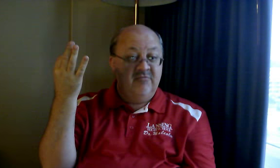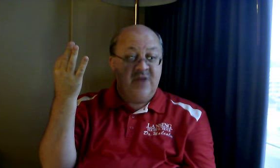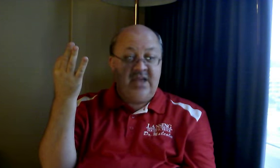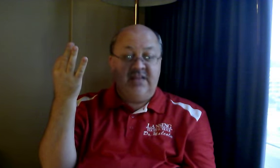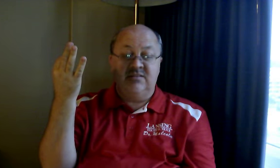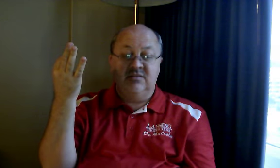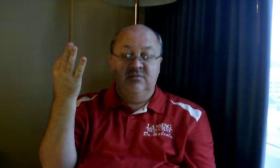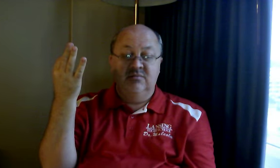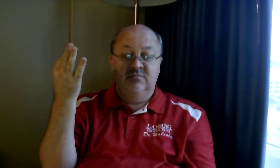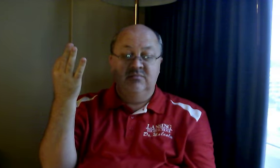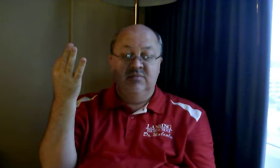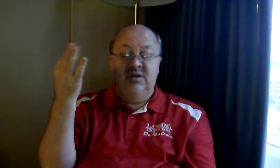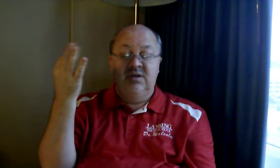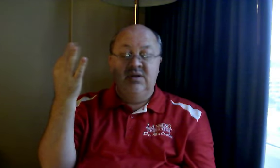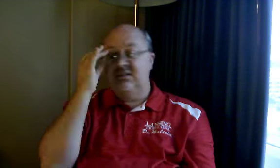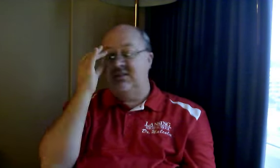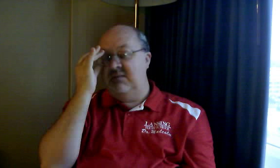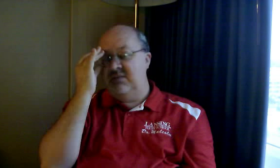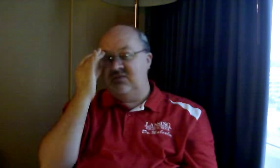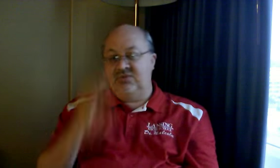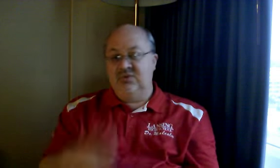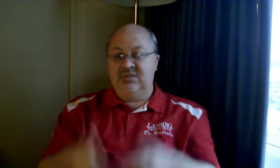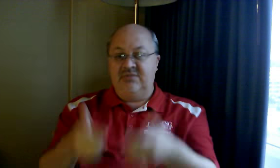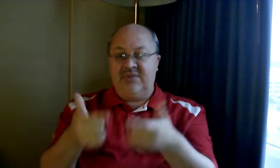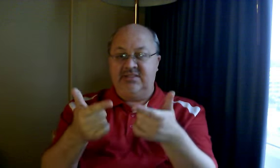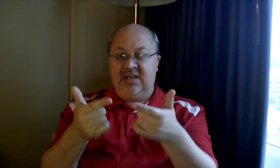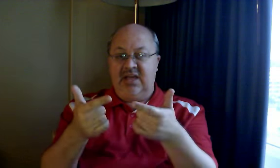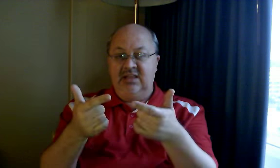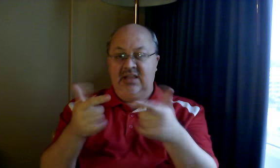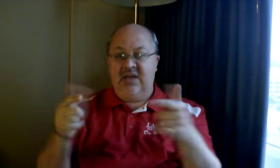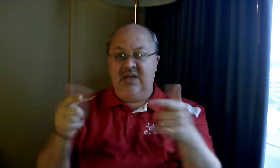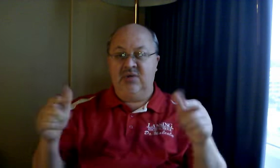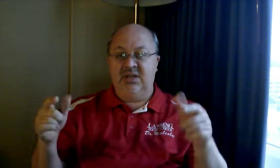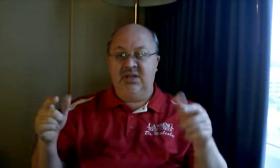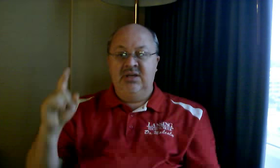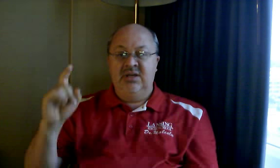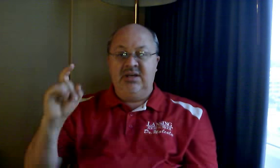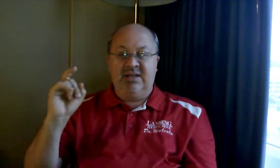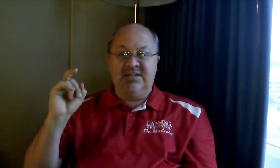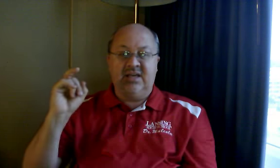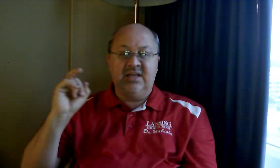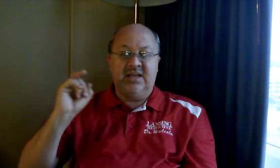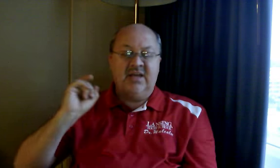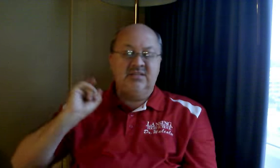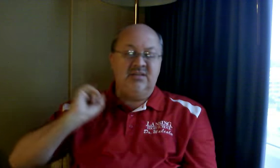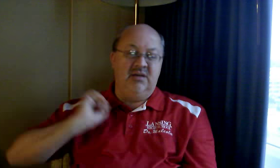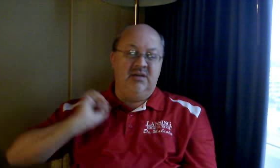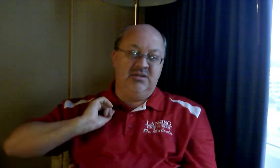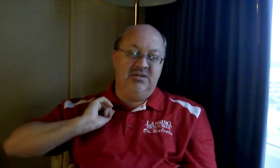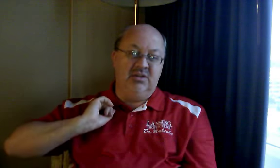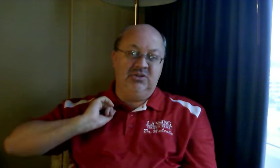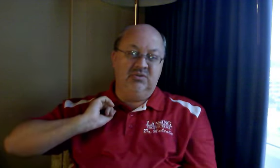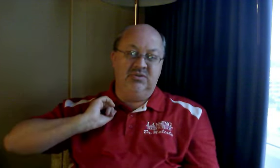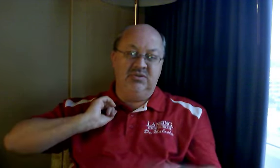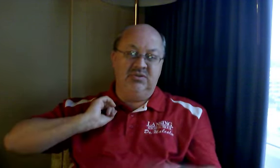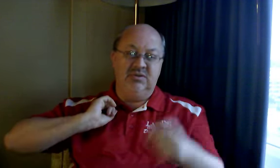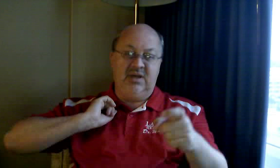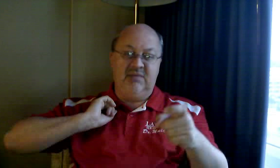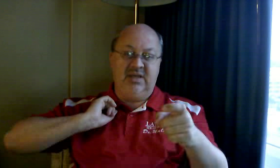France. The same is true as if I say language and I take an X on my dominant shoulder and I